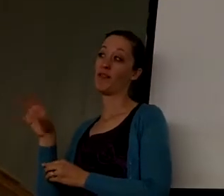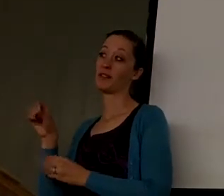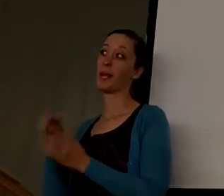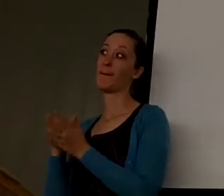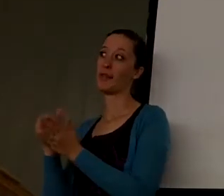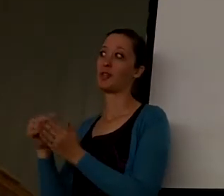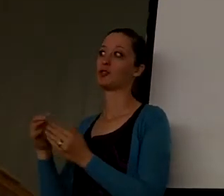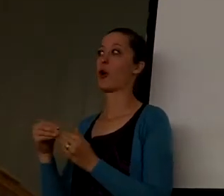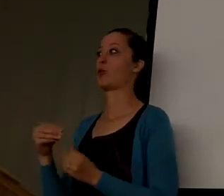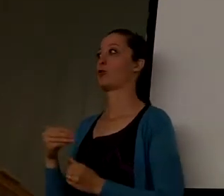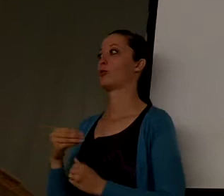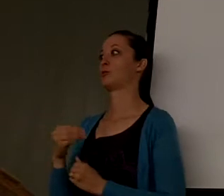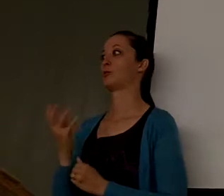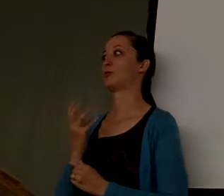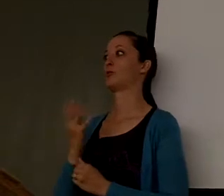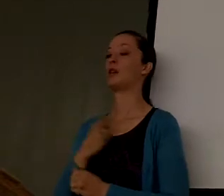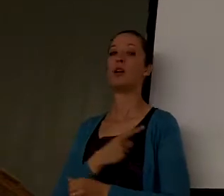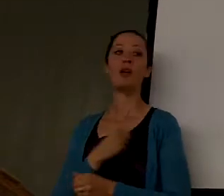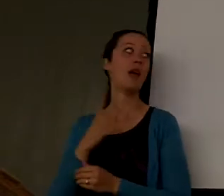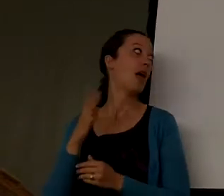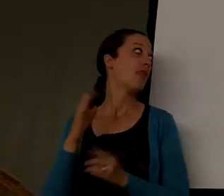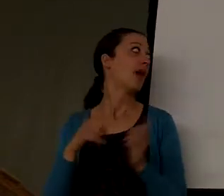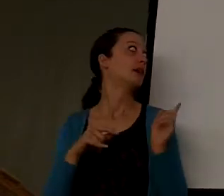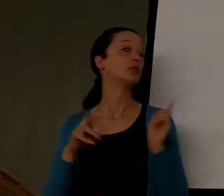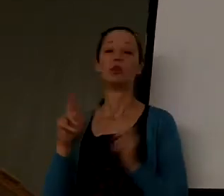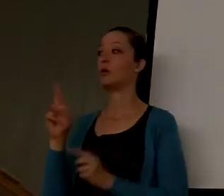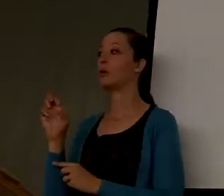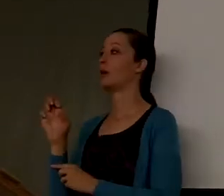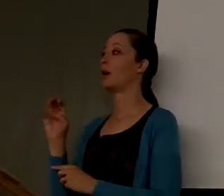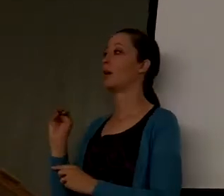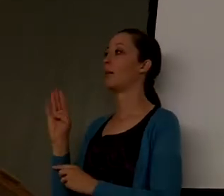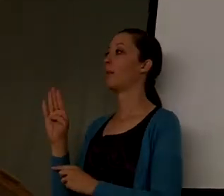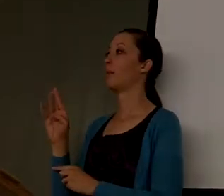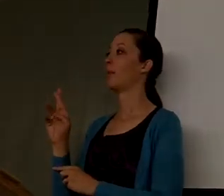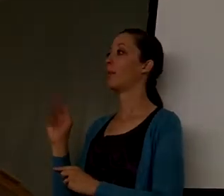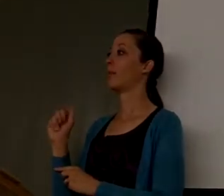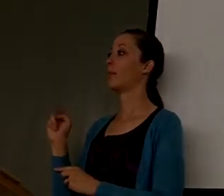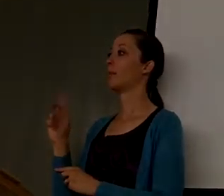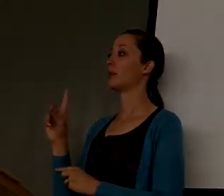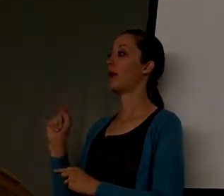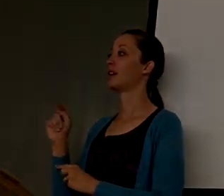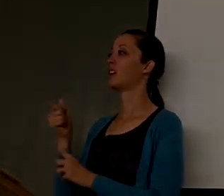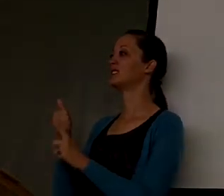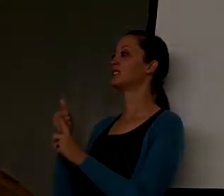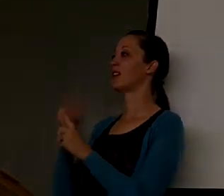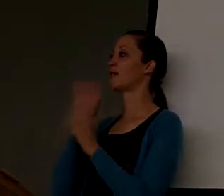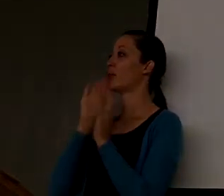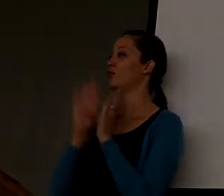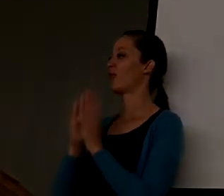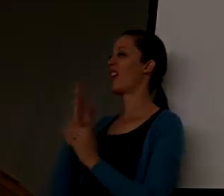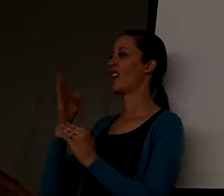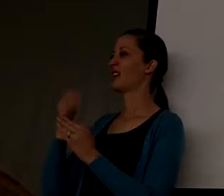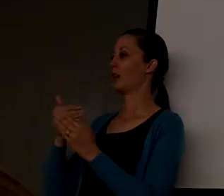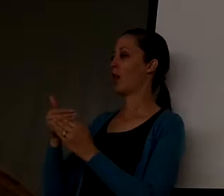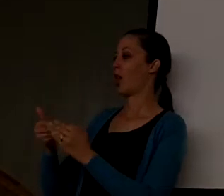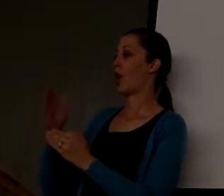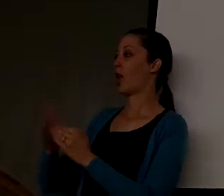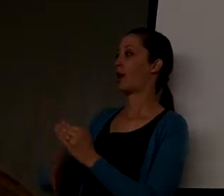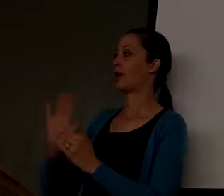this. This is another Rembrandt. This is a self-portrait. This is near the end of his life when only